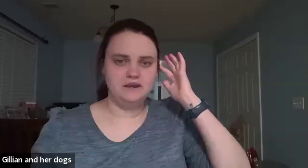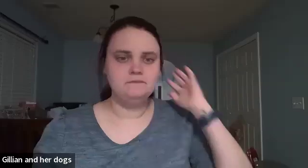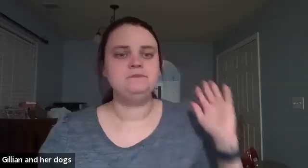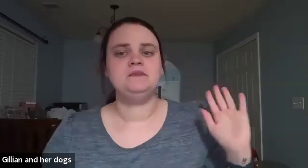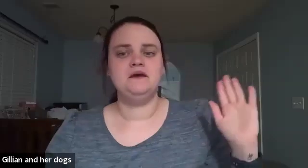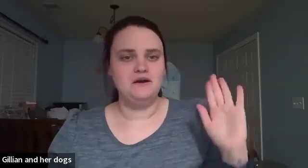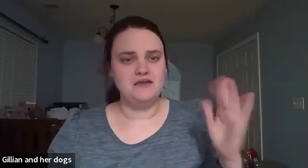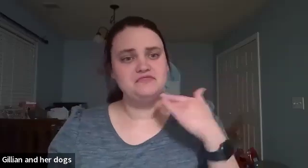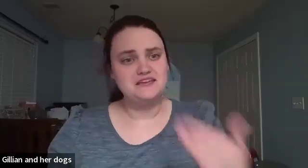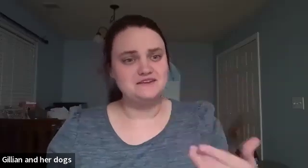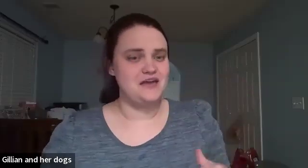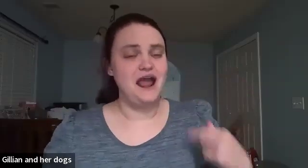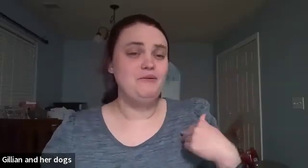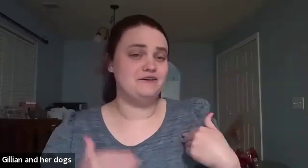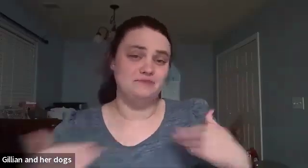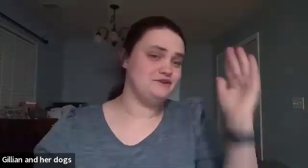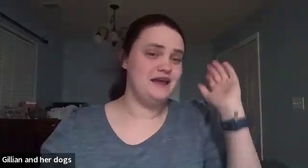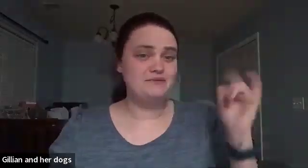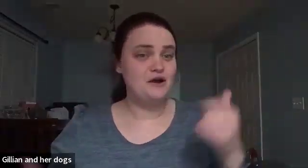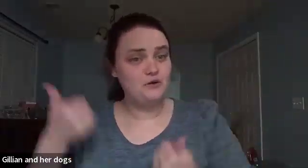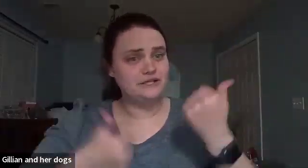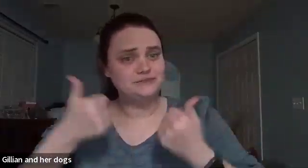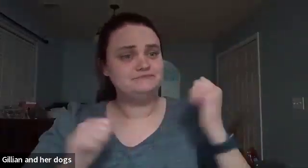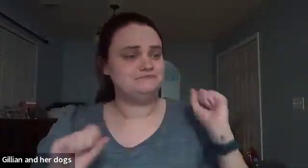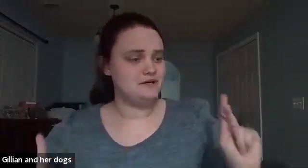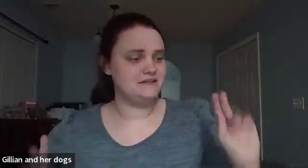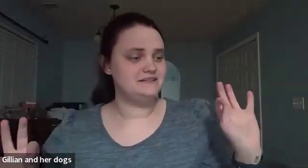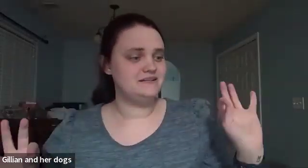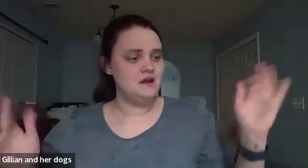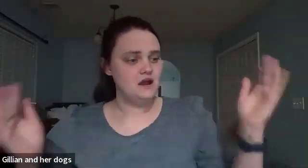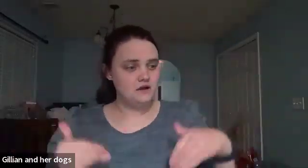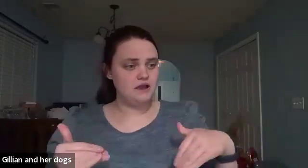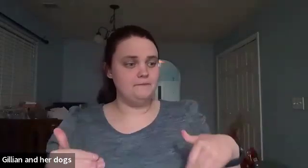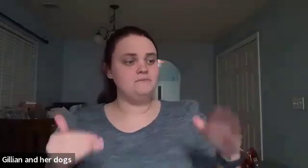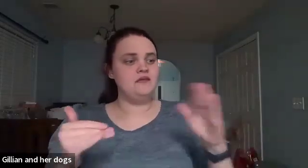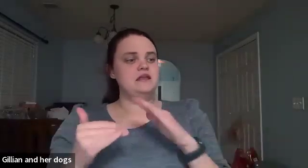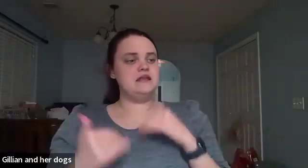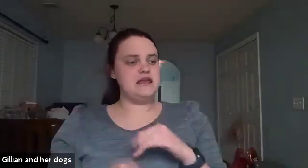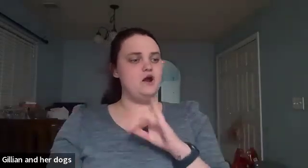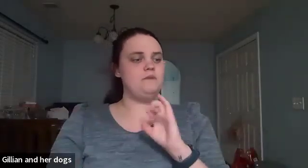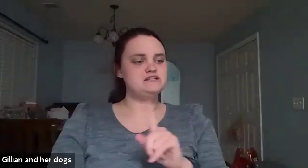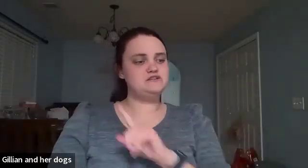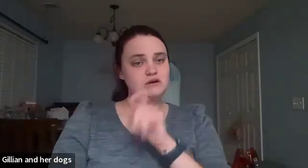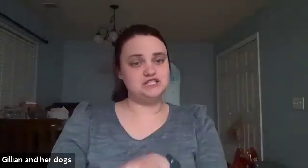Okay. Okay, thank you for that. I would have moved on ahead without our which. Perfect. Okay, now back to the